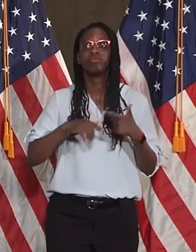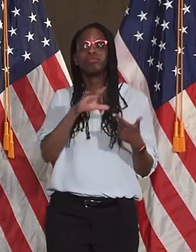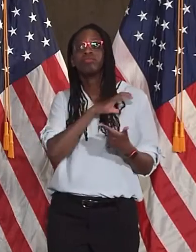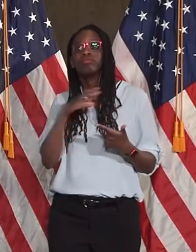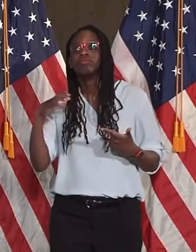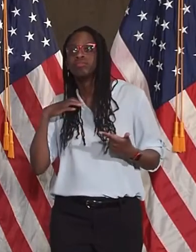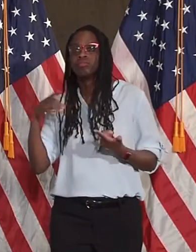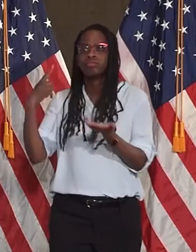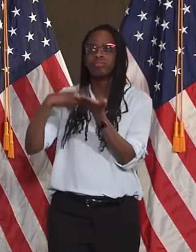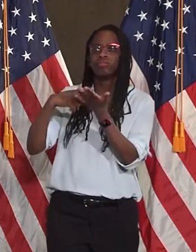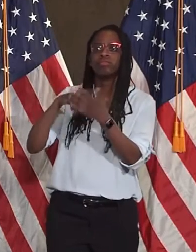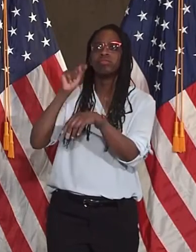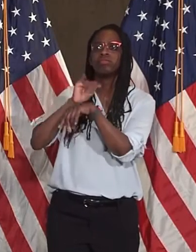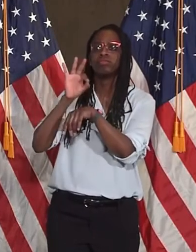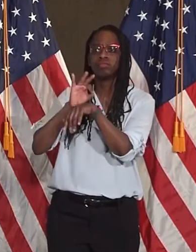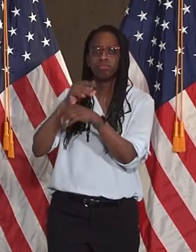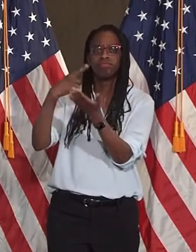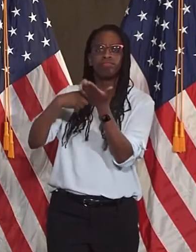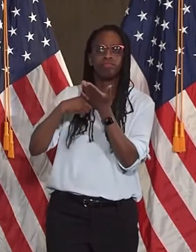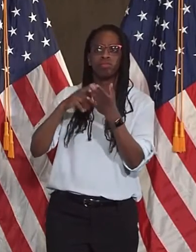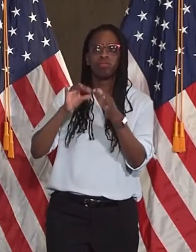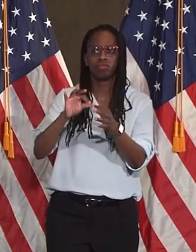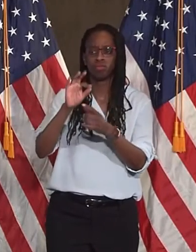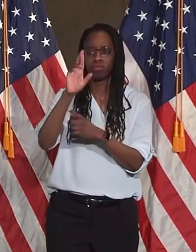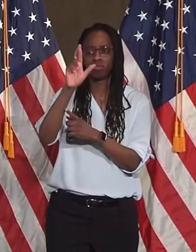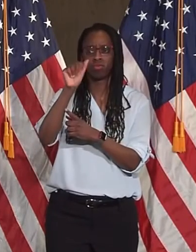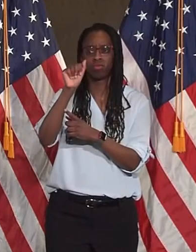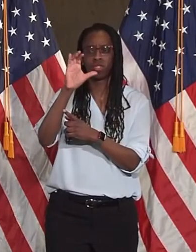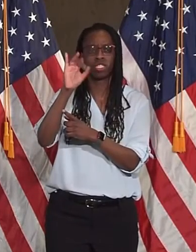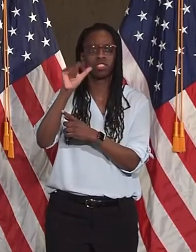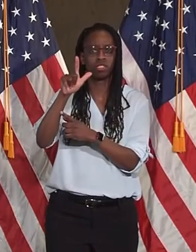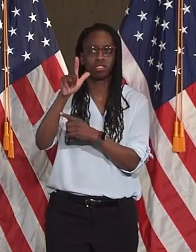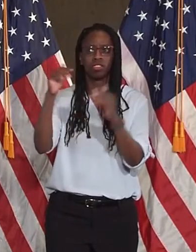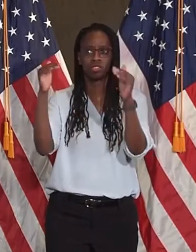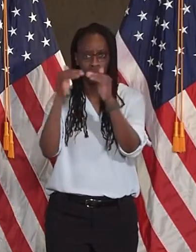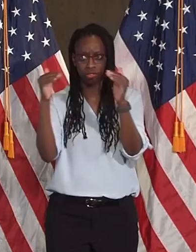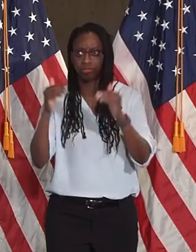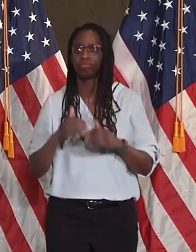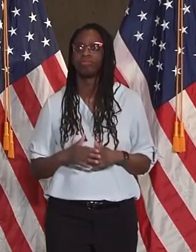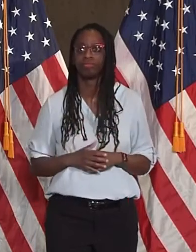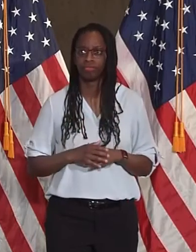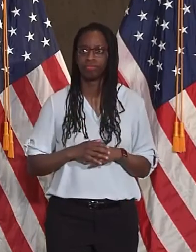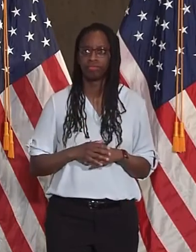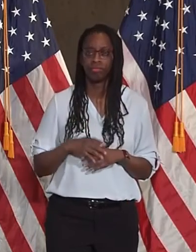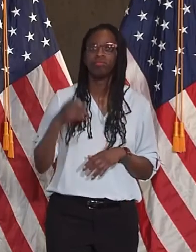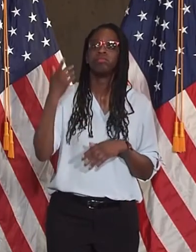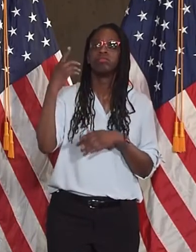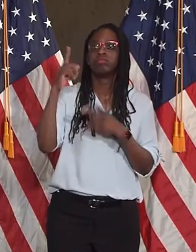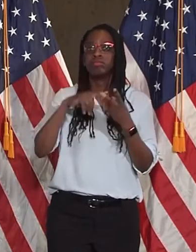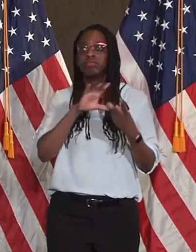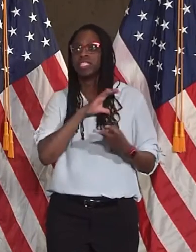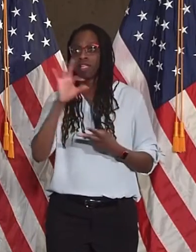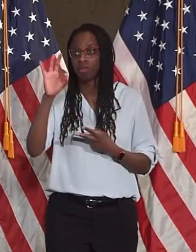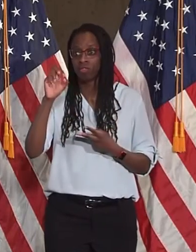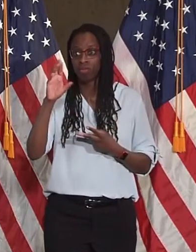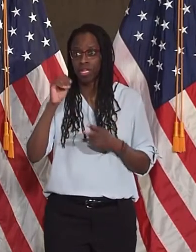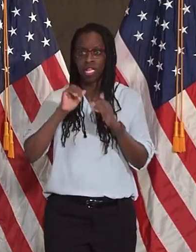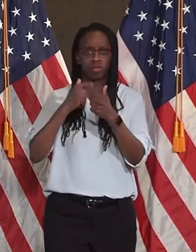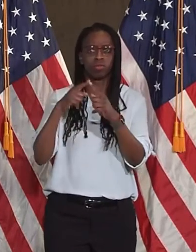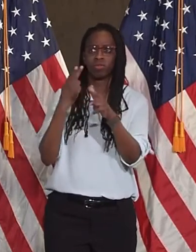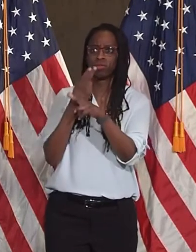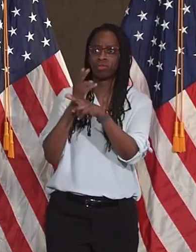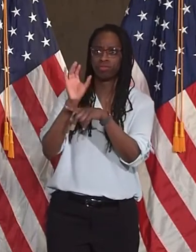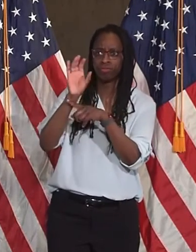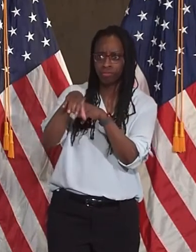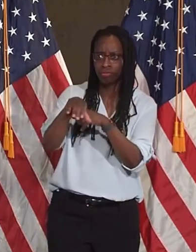force, and ban the use of facial recognition software. As mayor, I will continue to be an advocate and lead